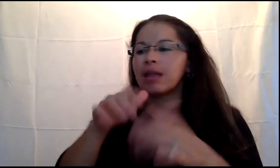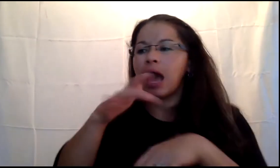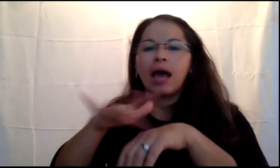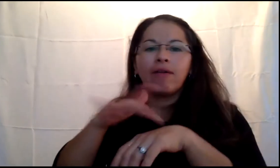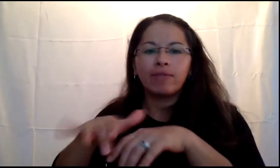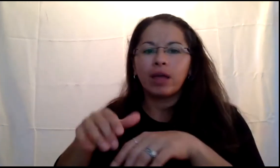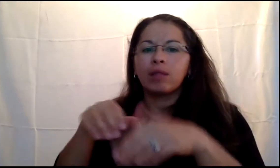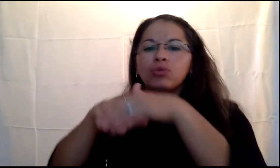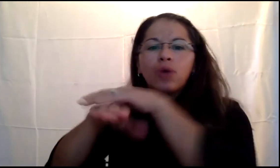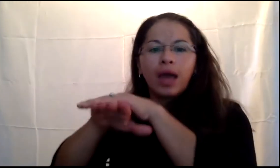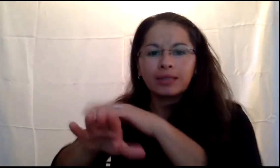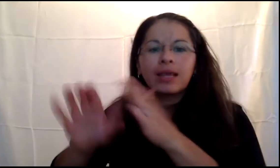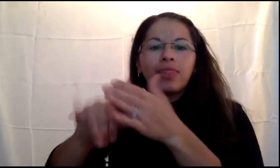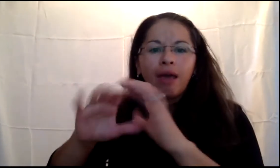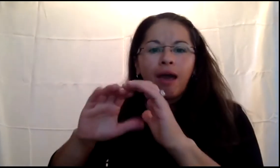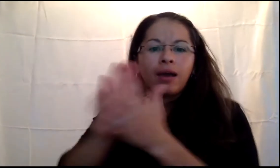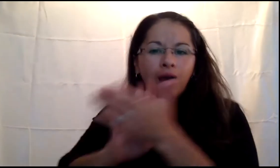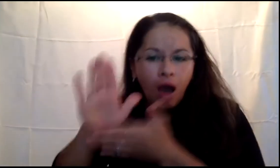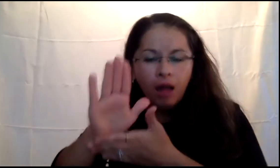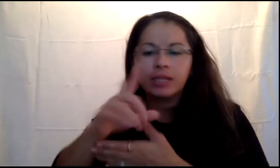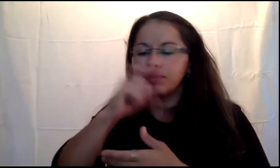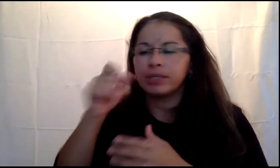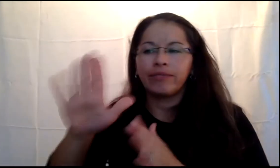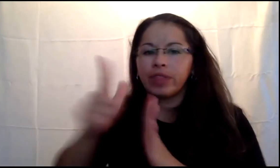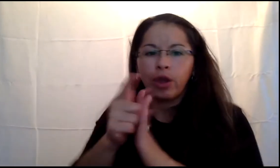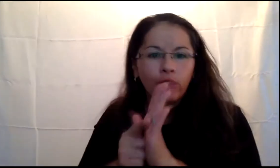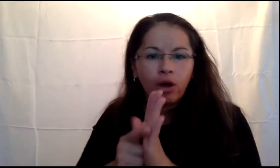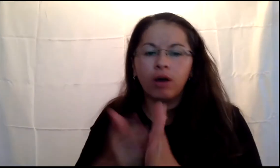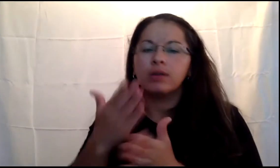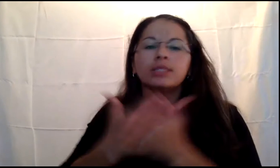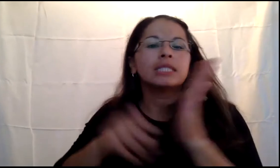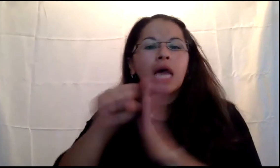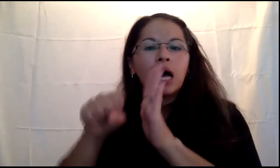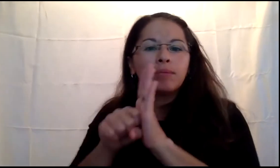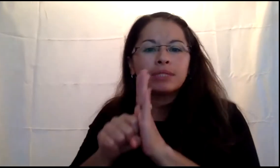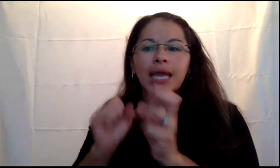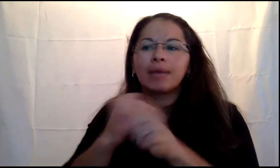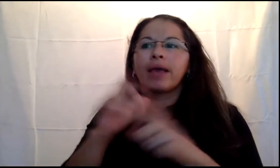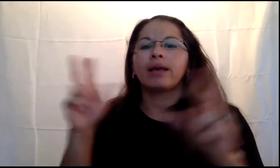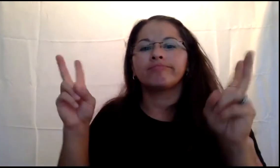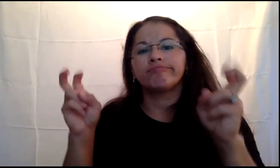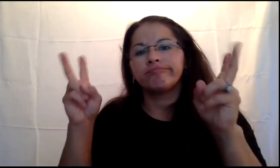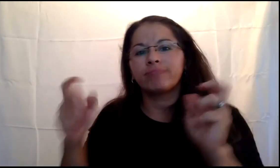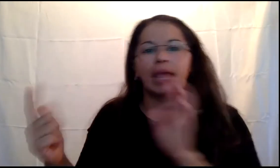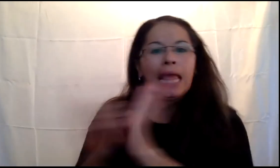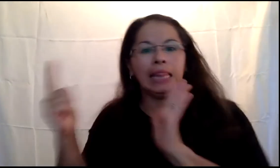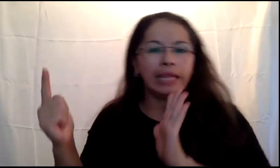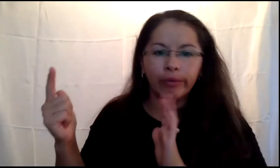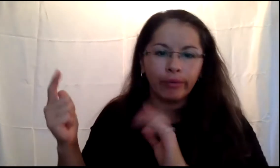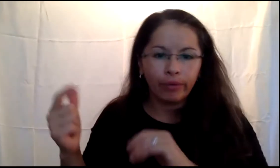in the state to be able to go to college. Some states actually make it not necessarily legal, but I mean, you can kind of interpret it that way, for there not be an option